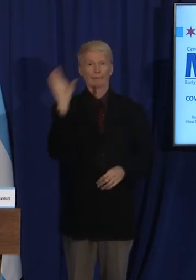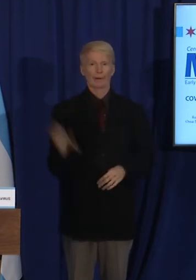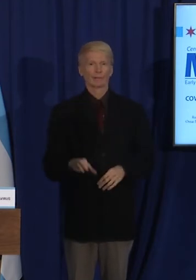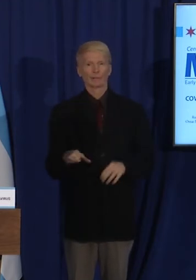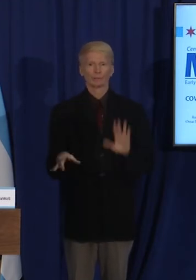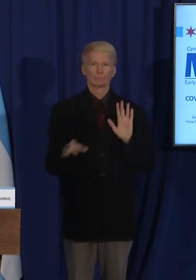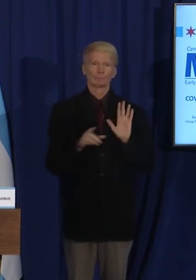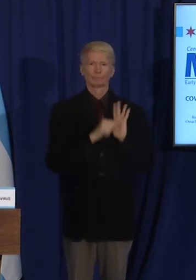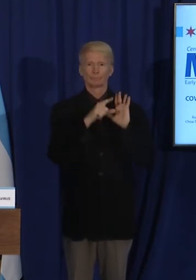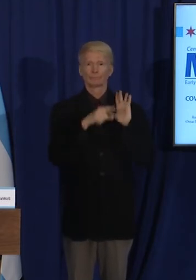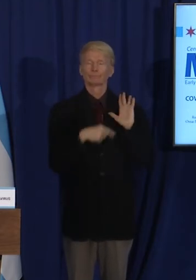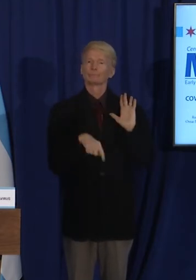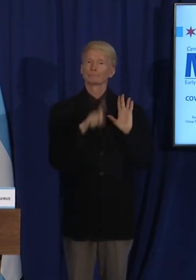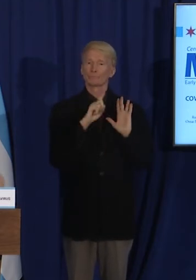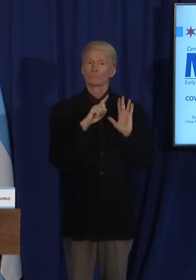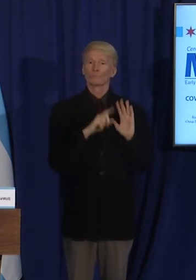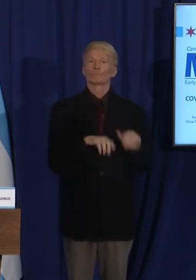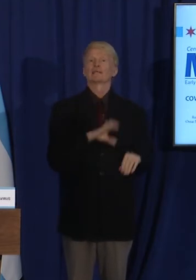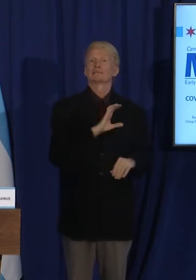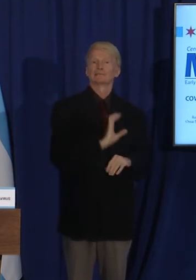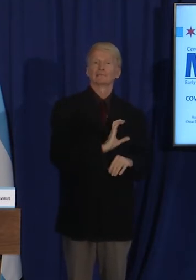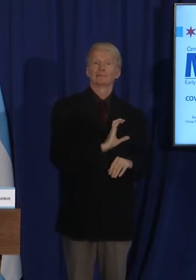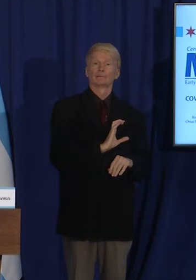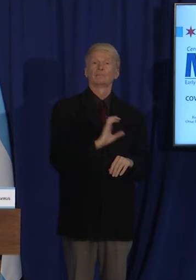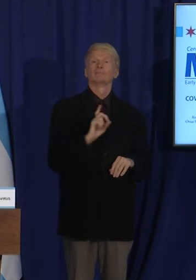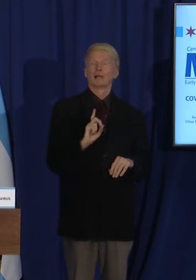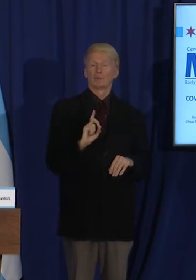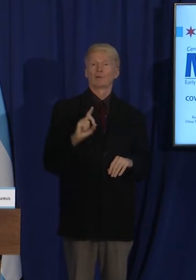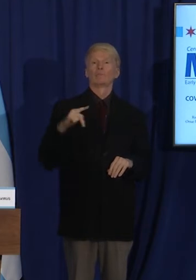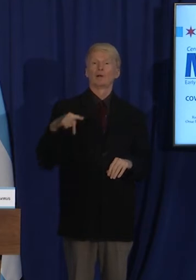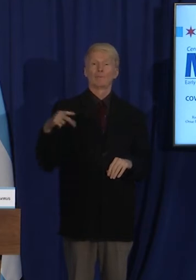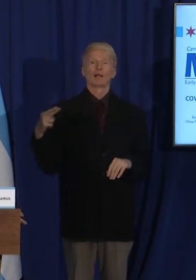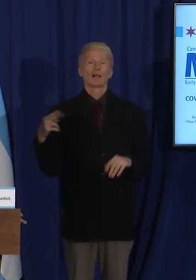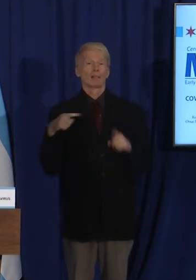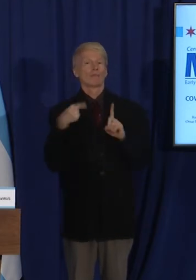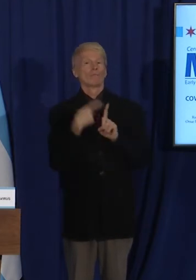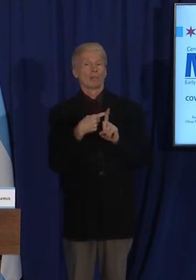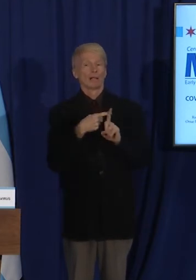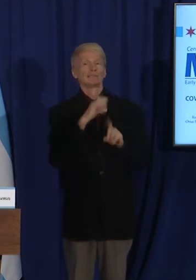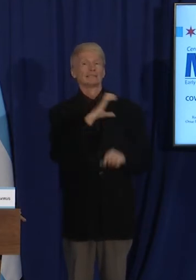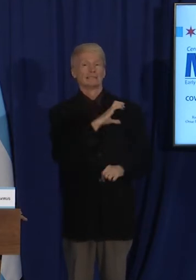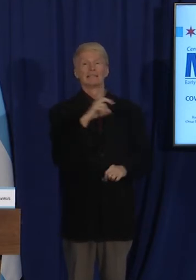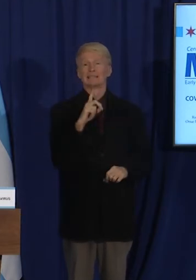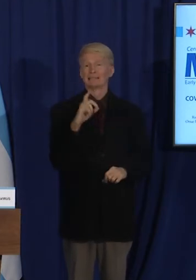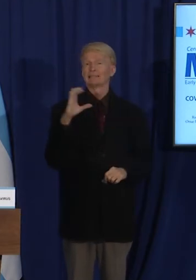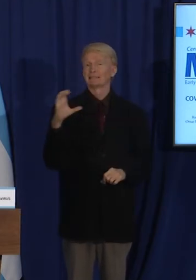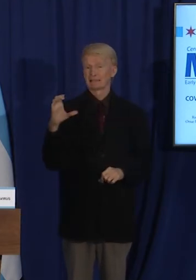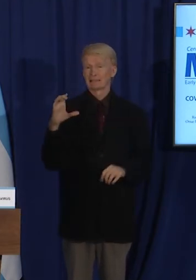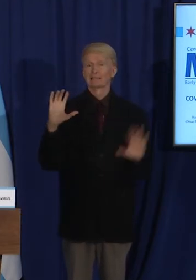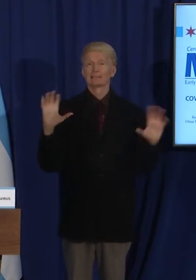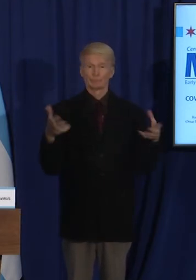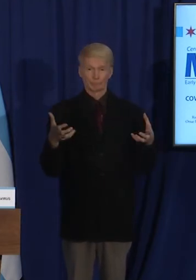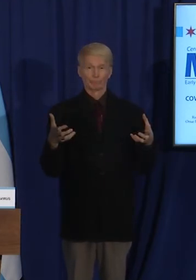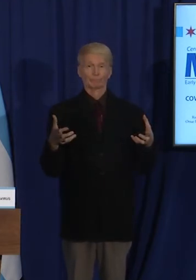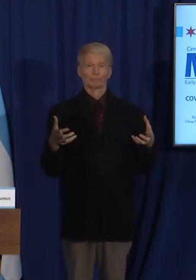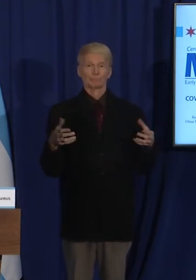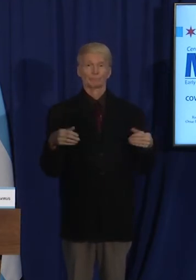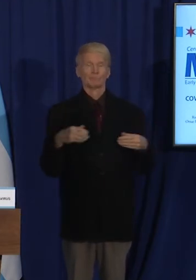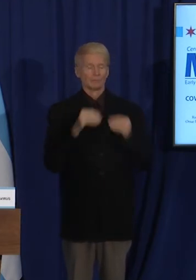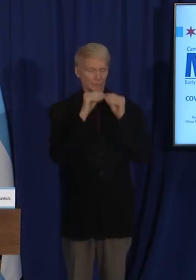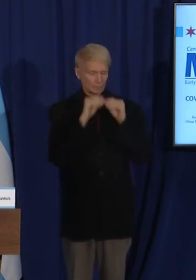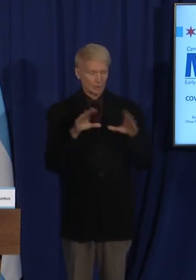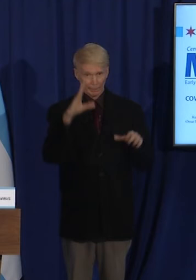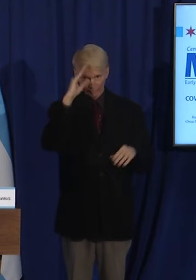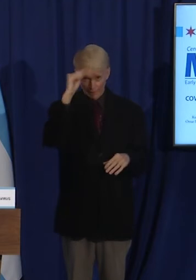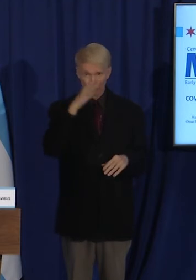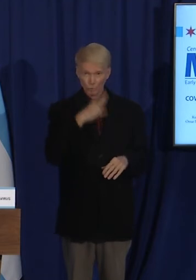Chicago Department of Public Health, in conjunction with others, and the CDC, did report an outbreak among a university men's